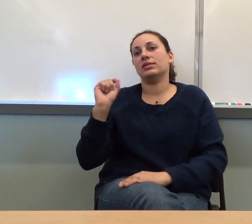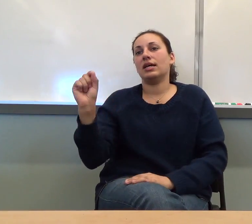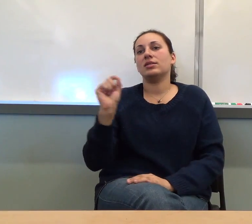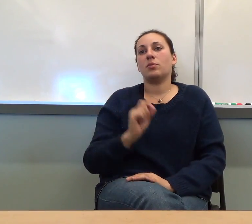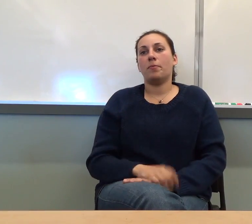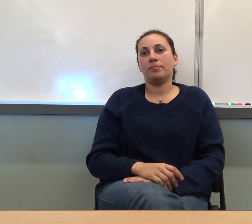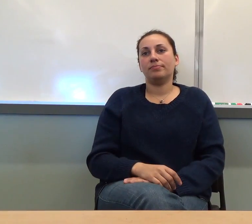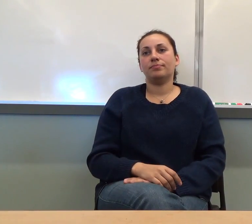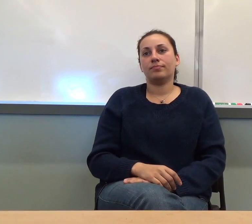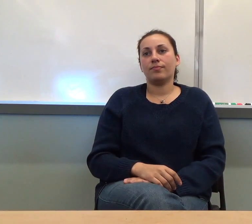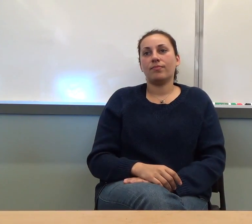78.75.